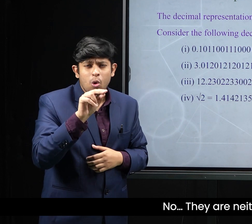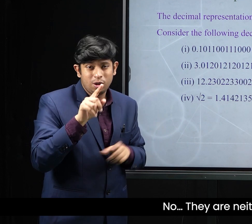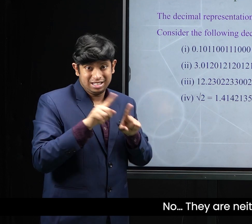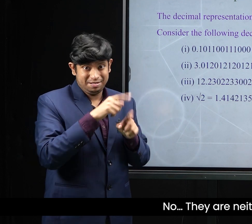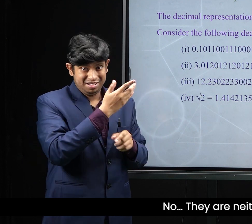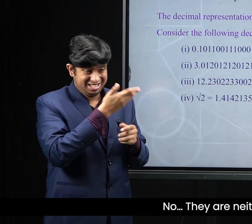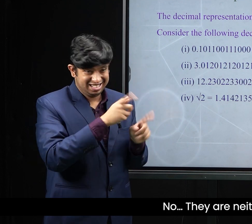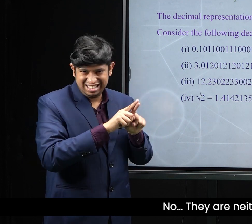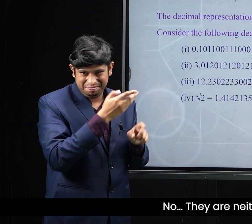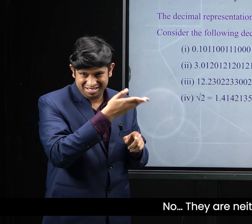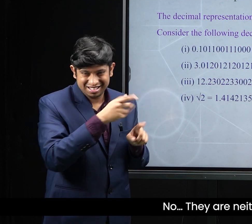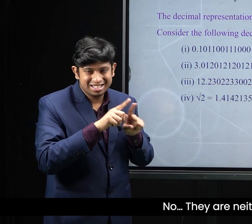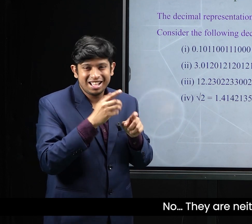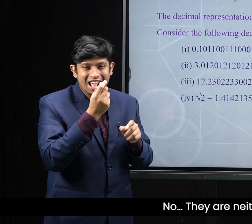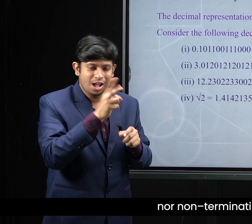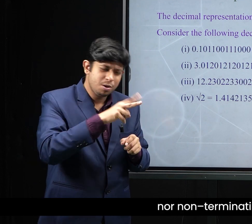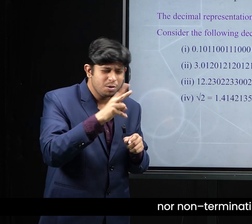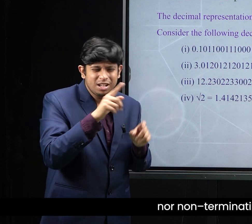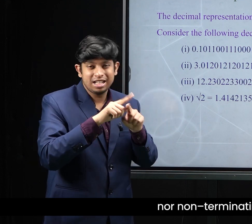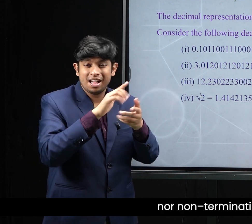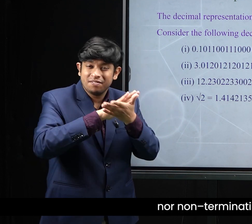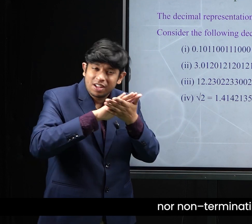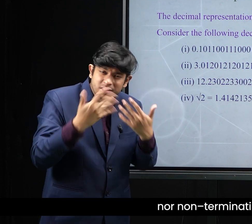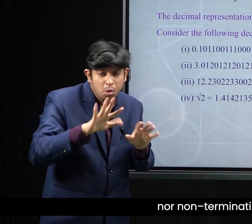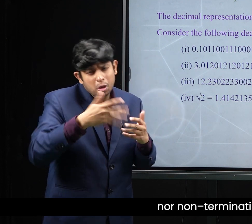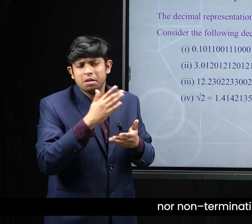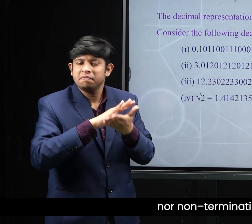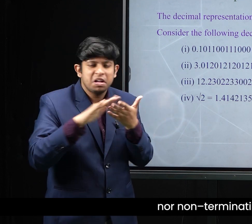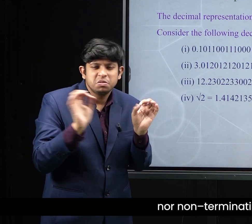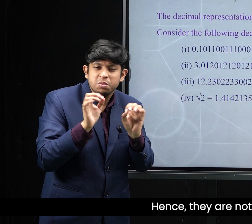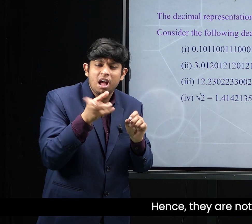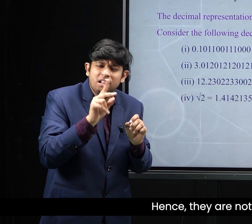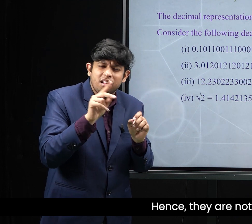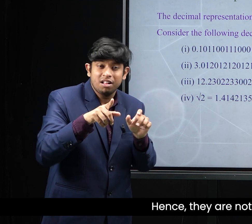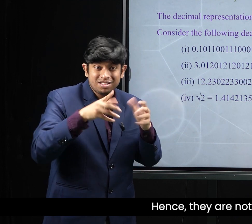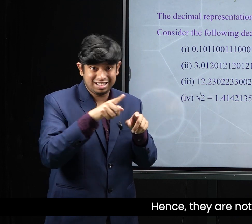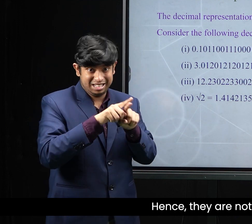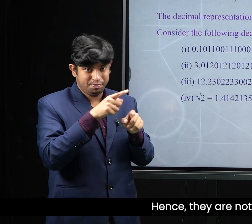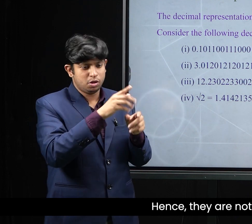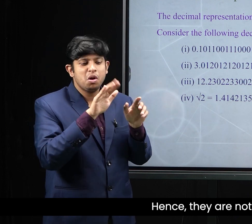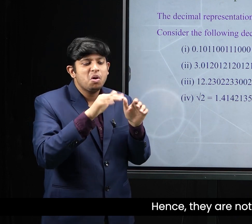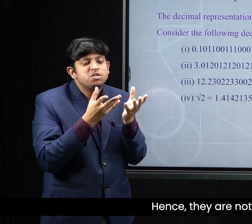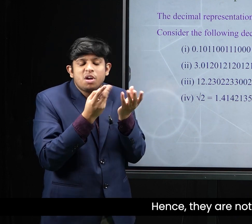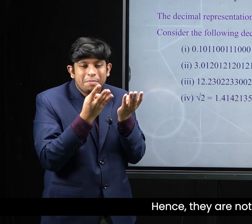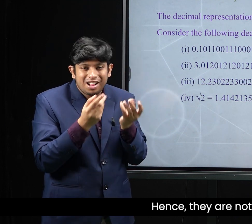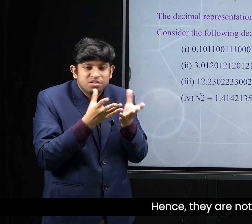No, they are neither terminating nor non-terminating and reoccurring. Hence, they are not rational numbers.